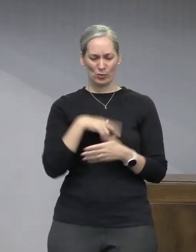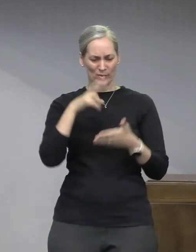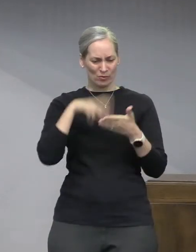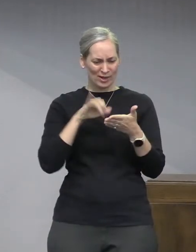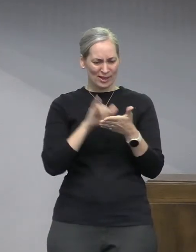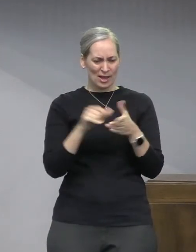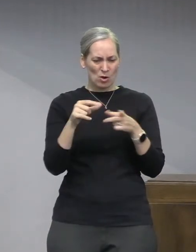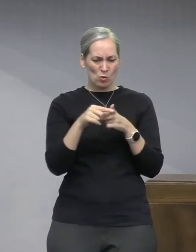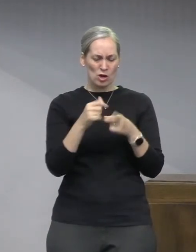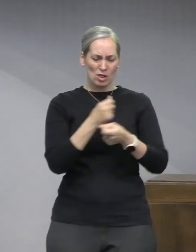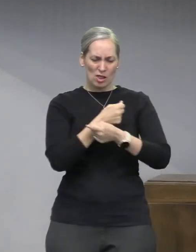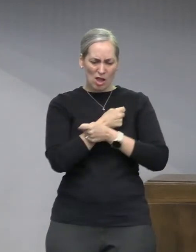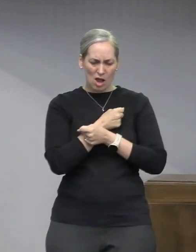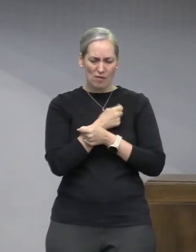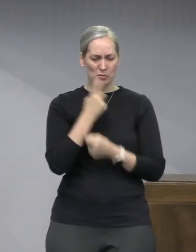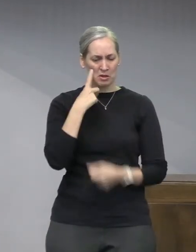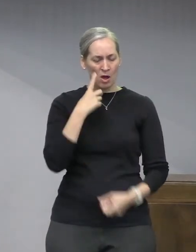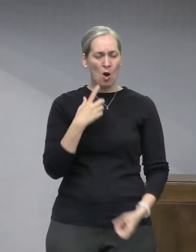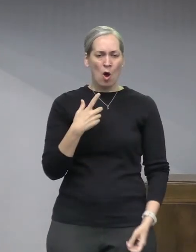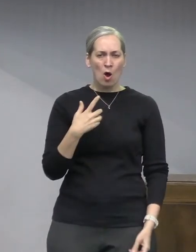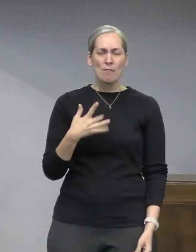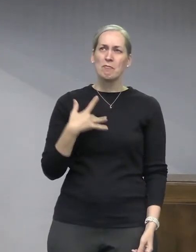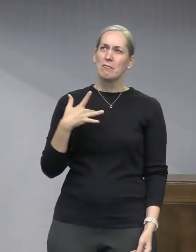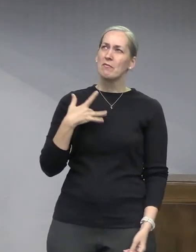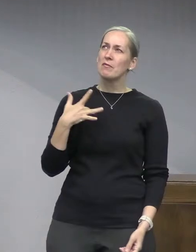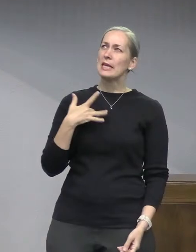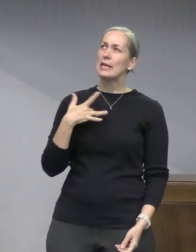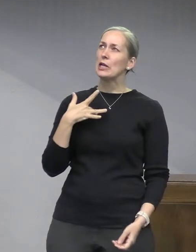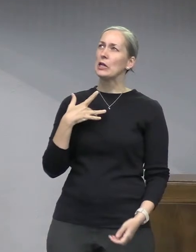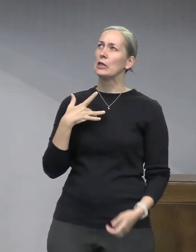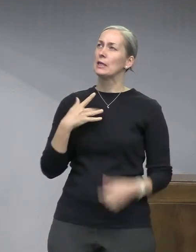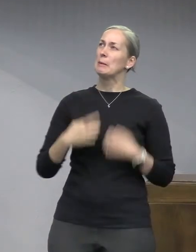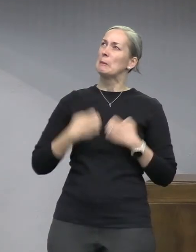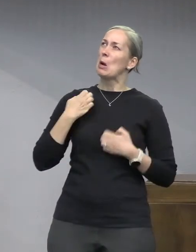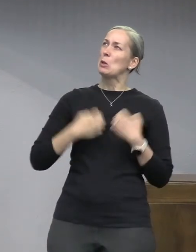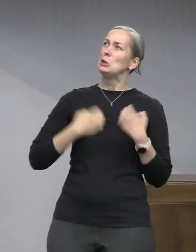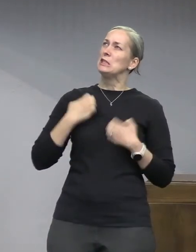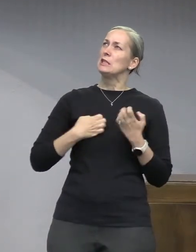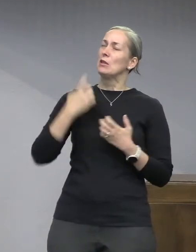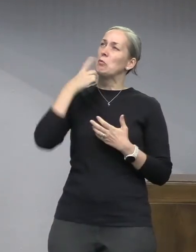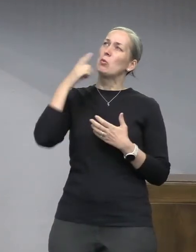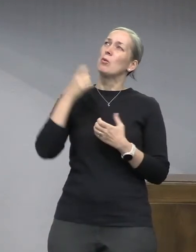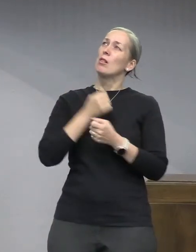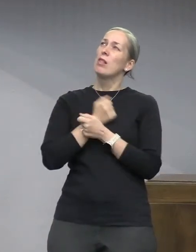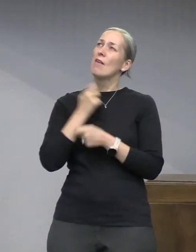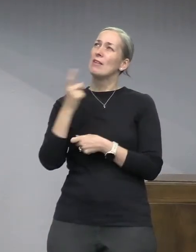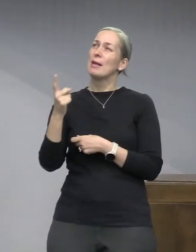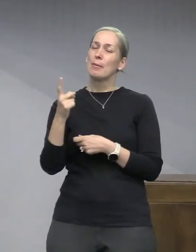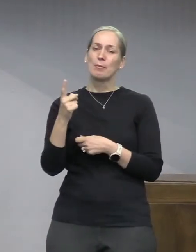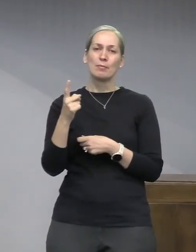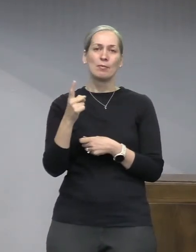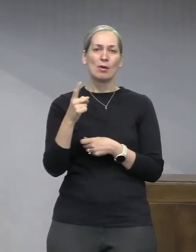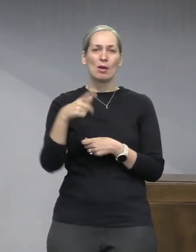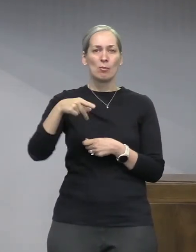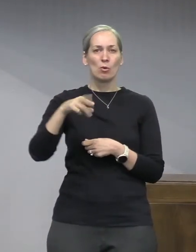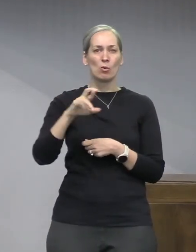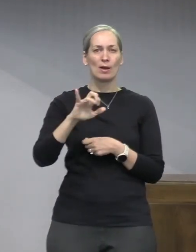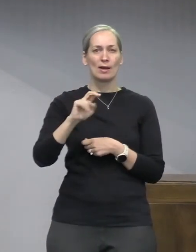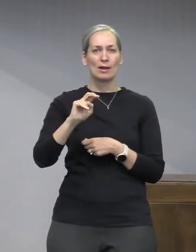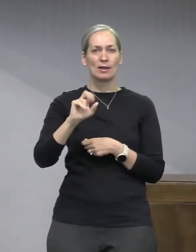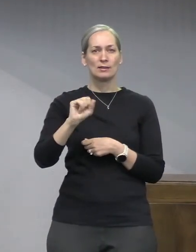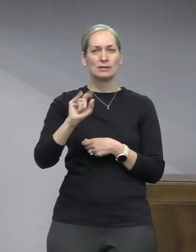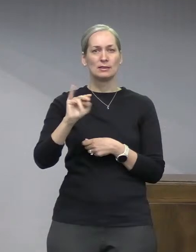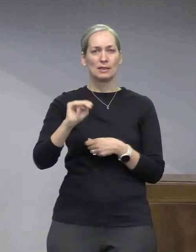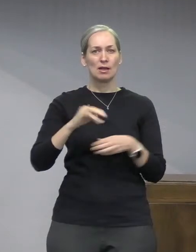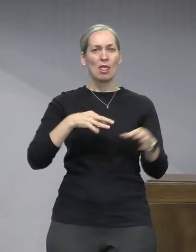word love and we think feelings and we think emotions. And as Princeton unpacked it for us, it's so much more than